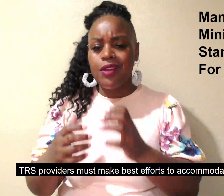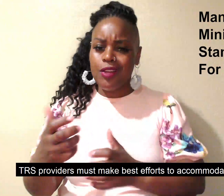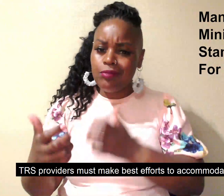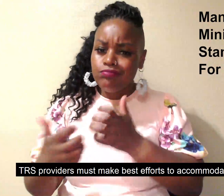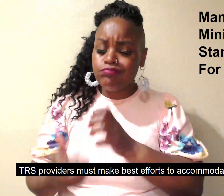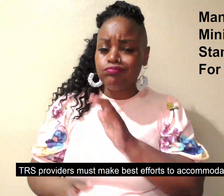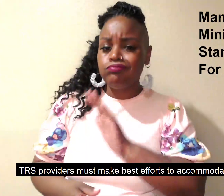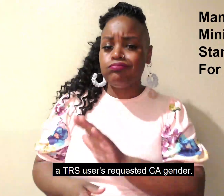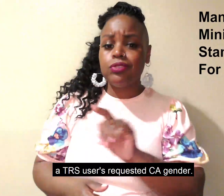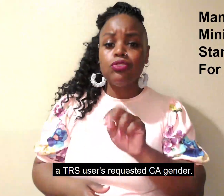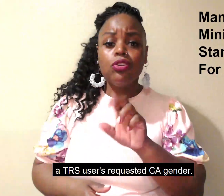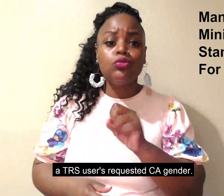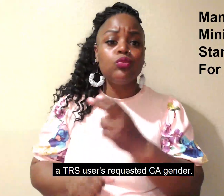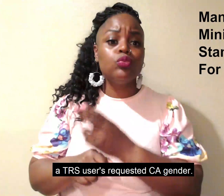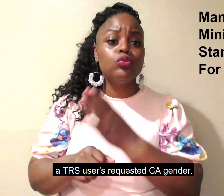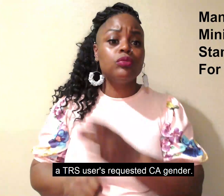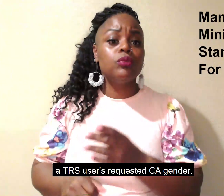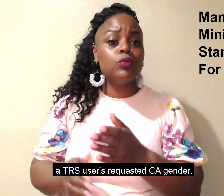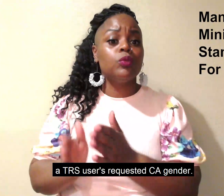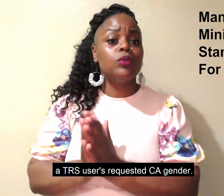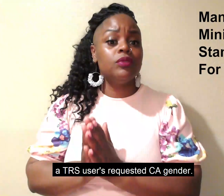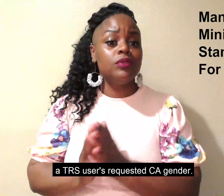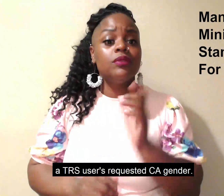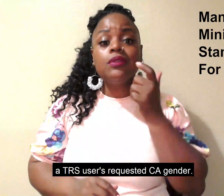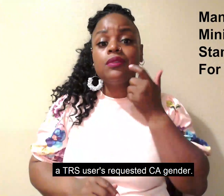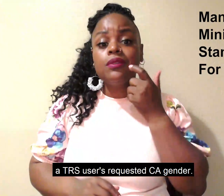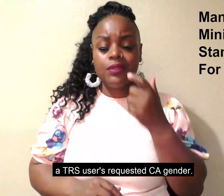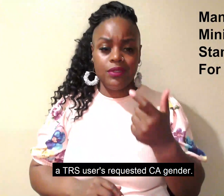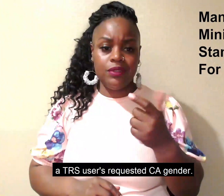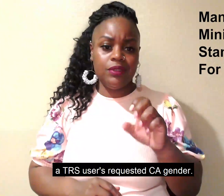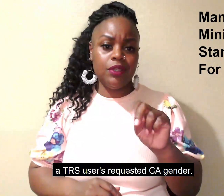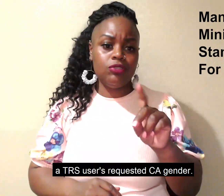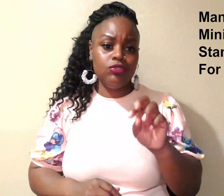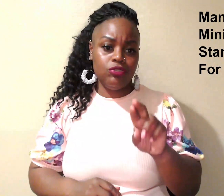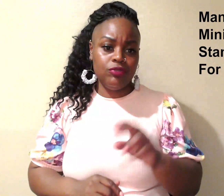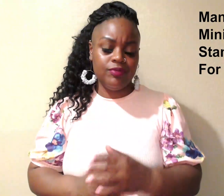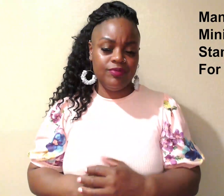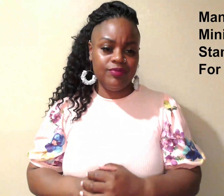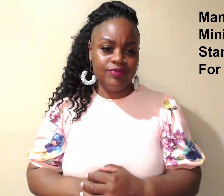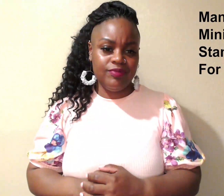to accommodate a TRS user's requested CA gender.